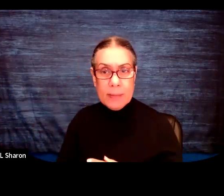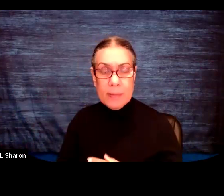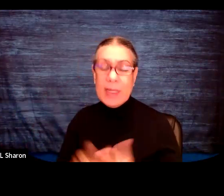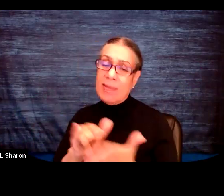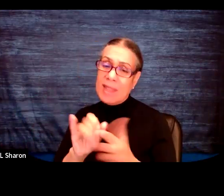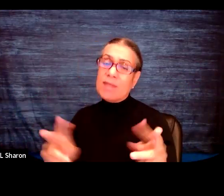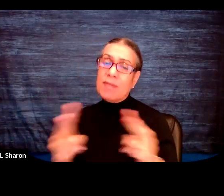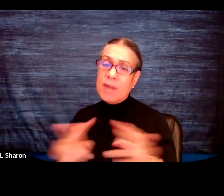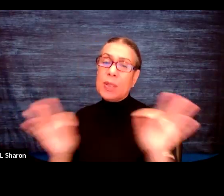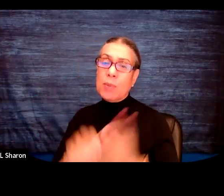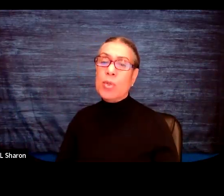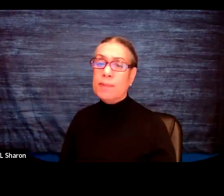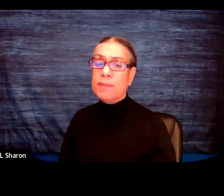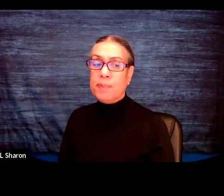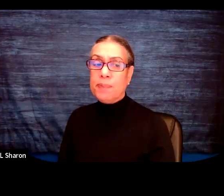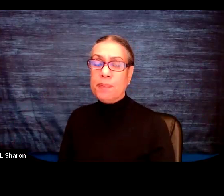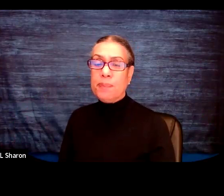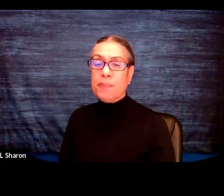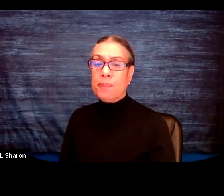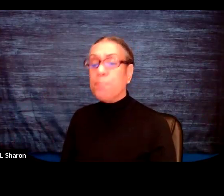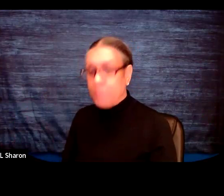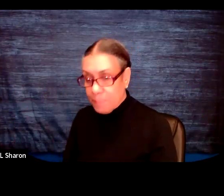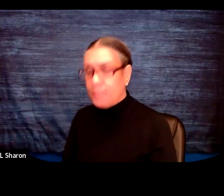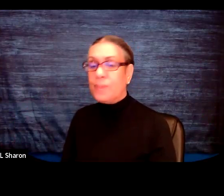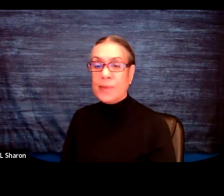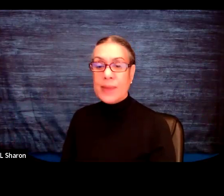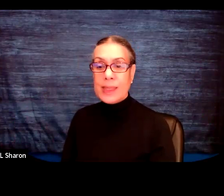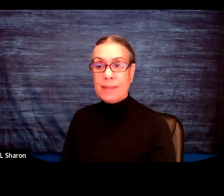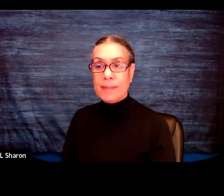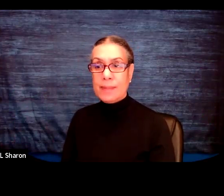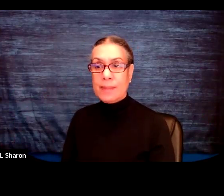important. Thank you. Thank you.